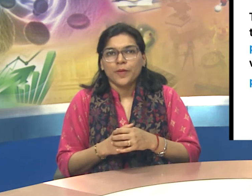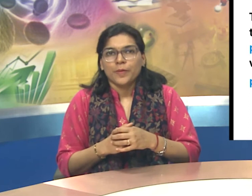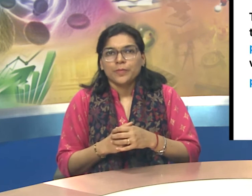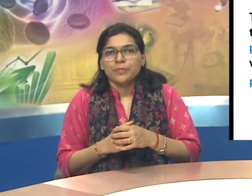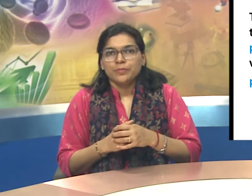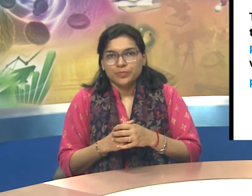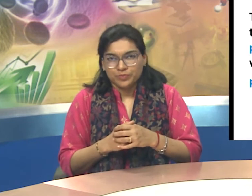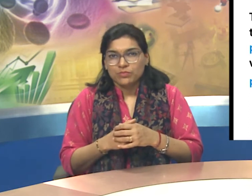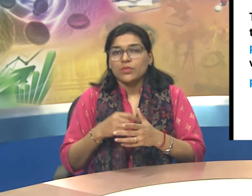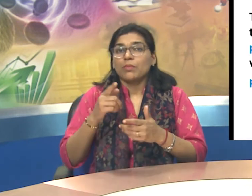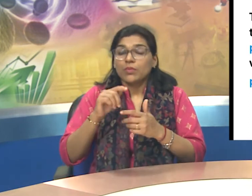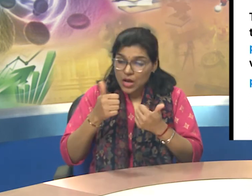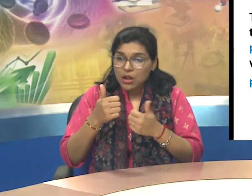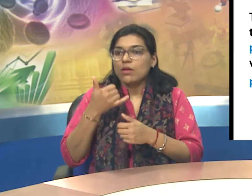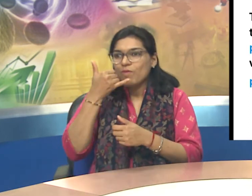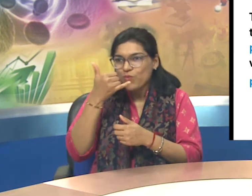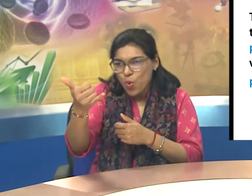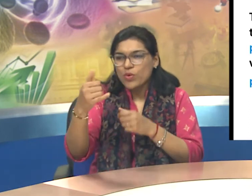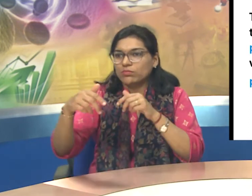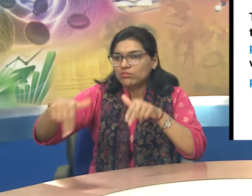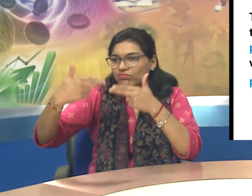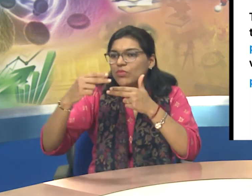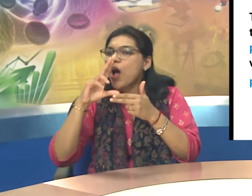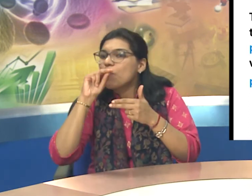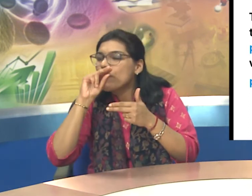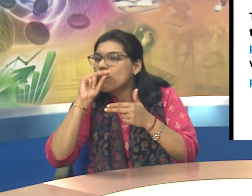studio through telephone,